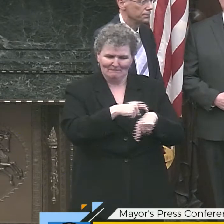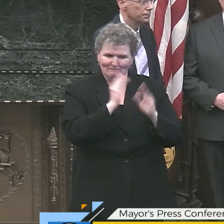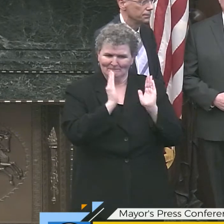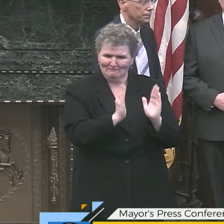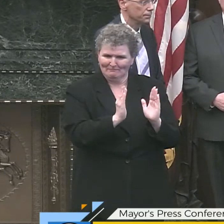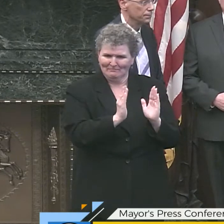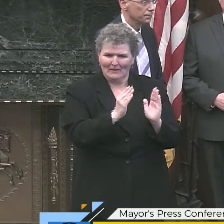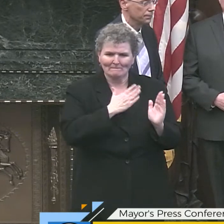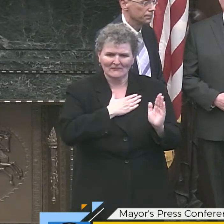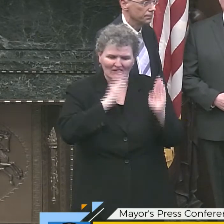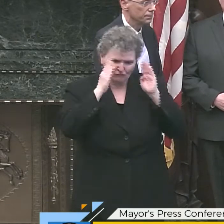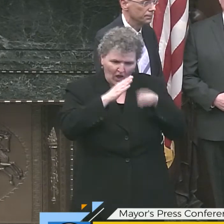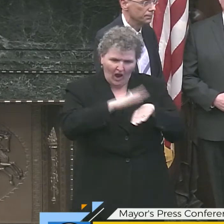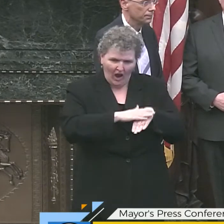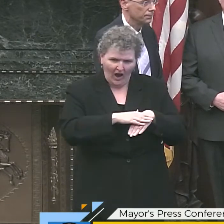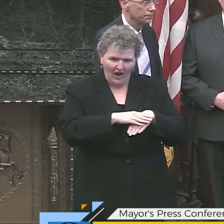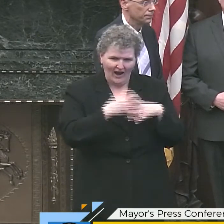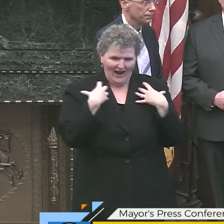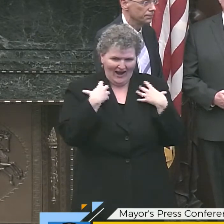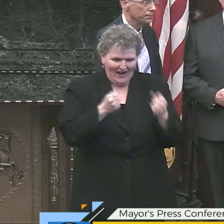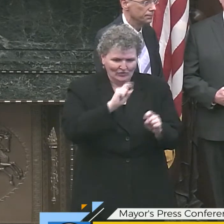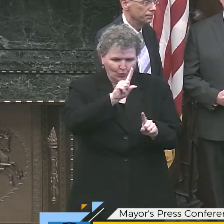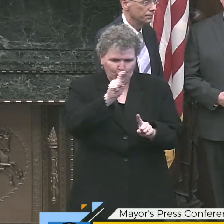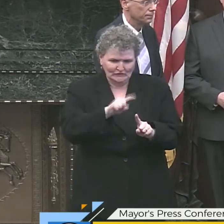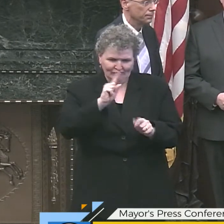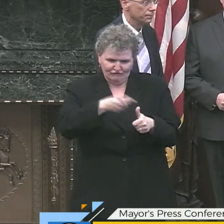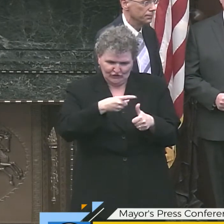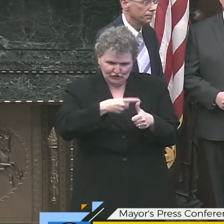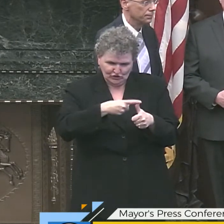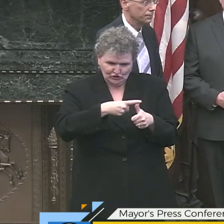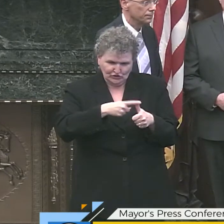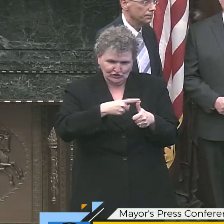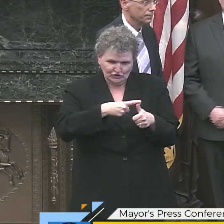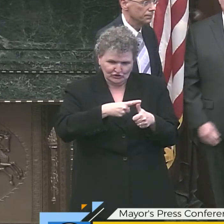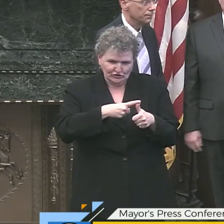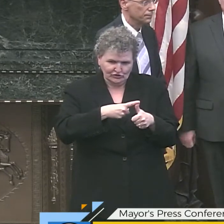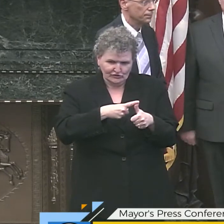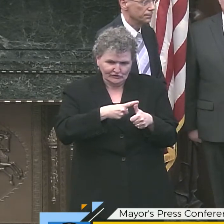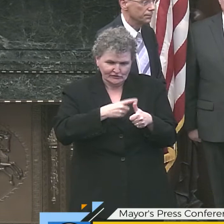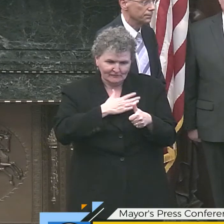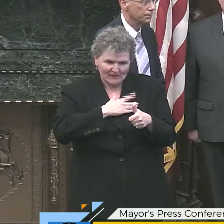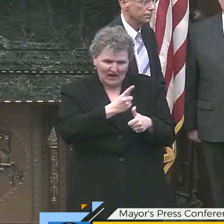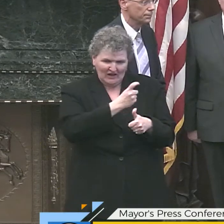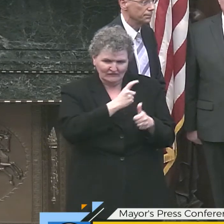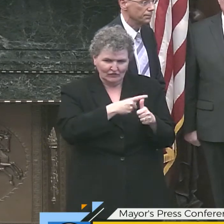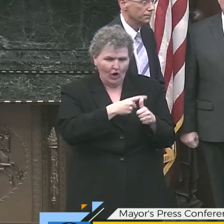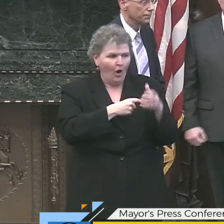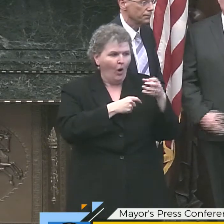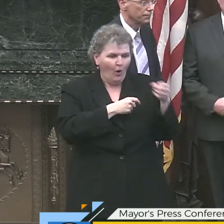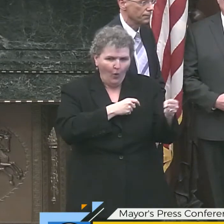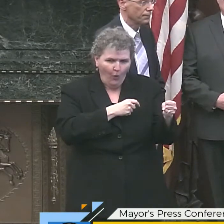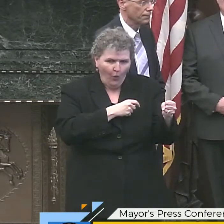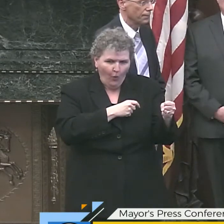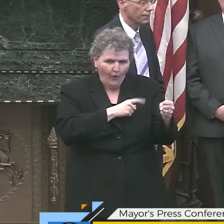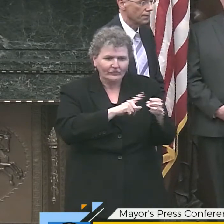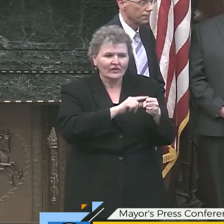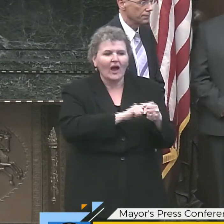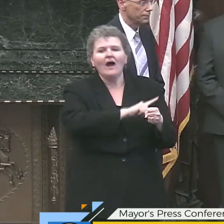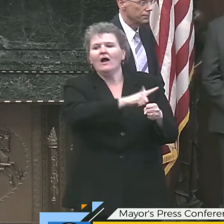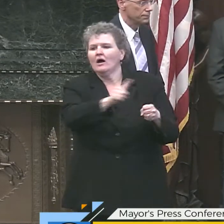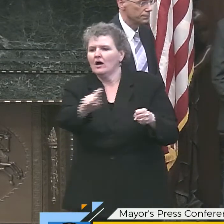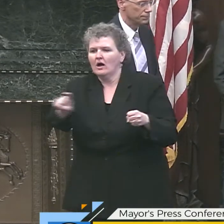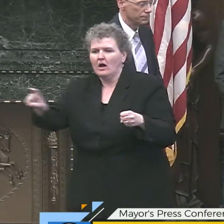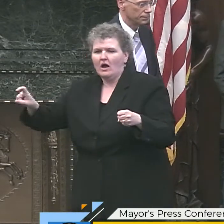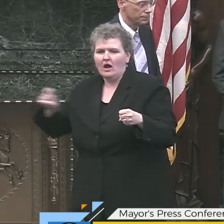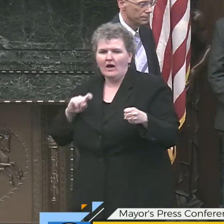we're focusing on health questions for the commissioner, so he can leave and do his important business, and then we'll come back to Commissioner Outlaw, myself, and the